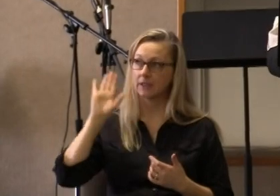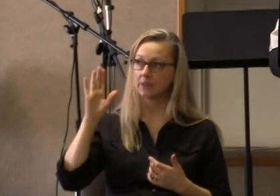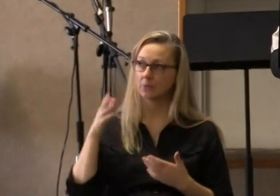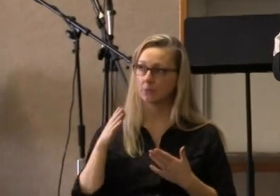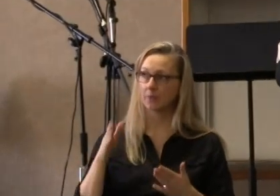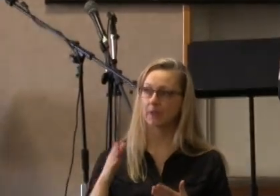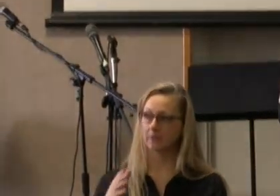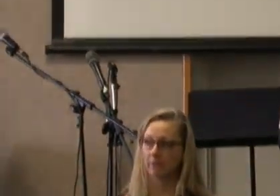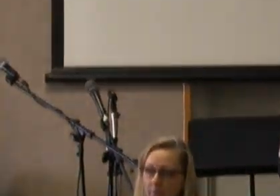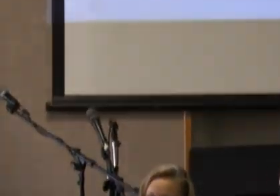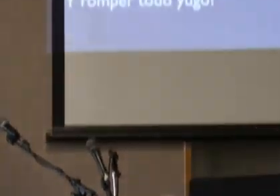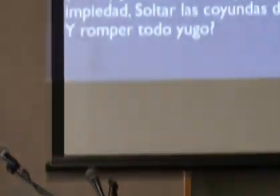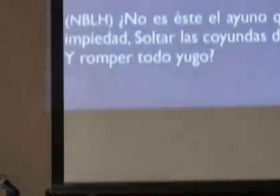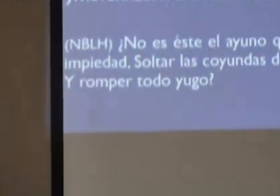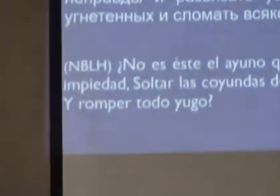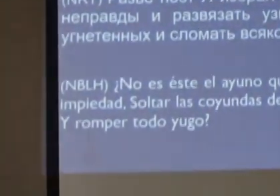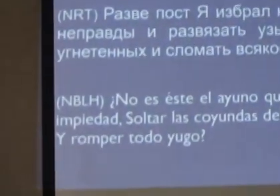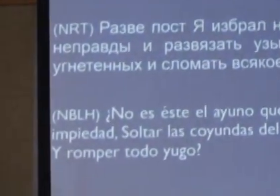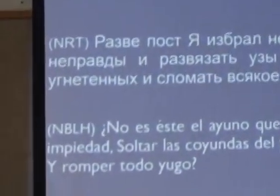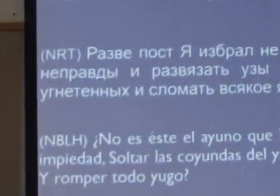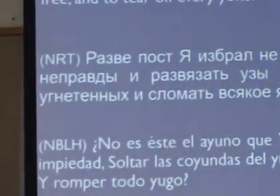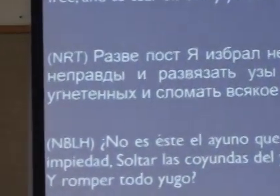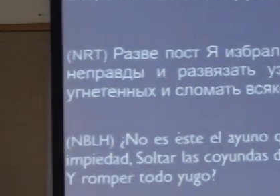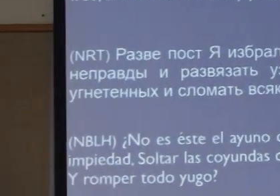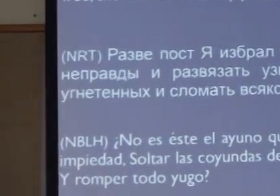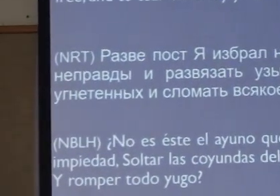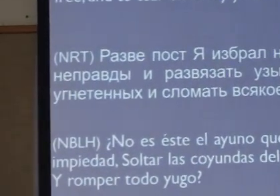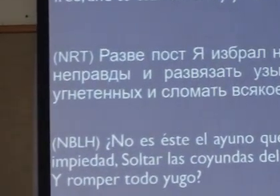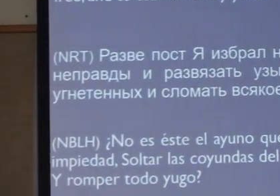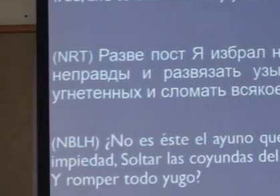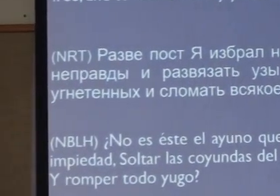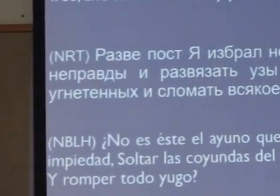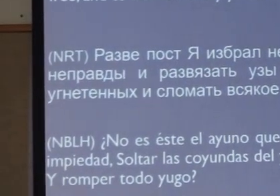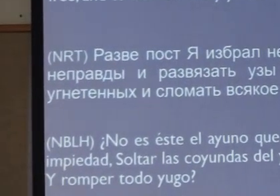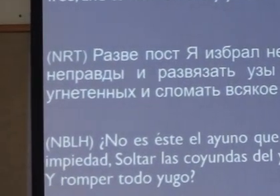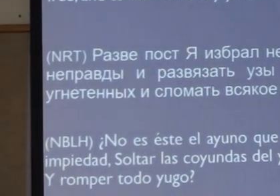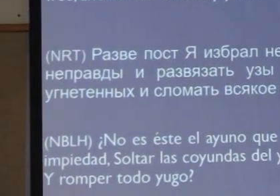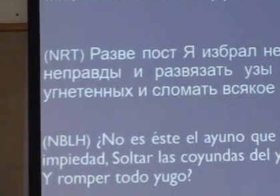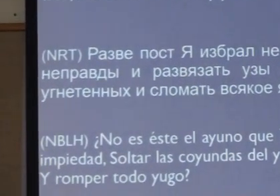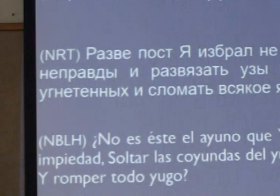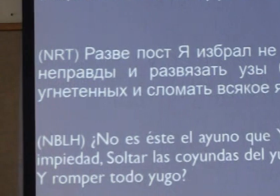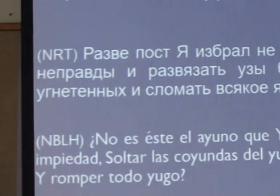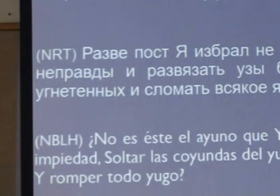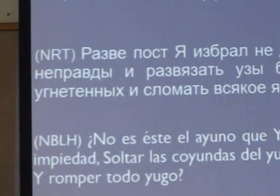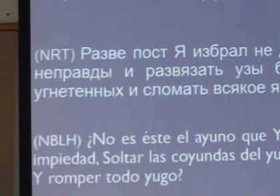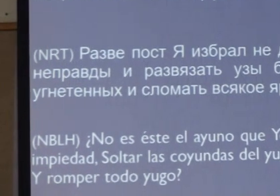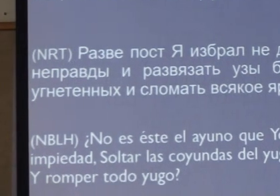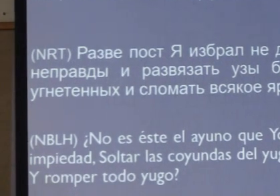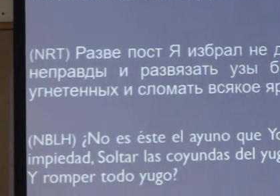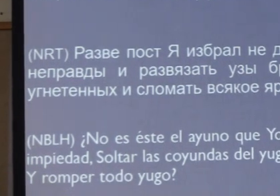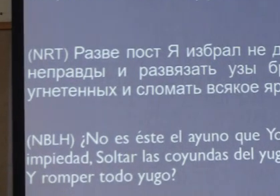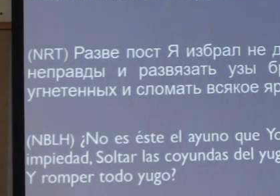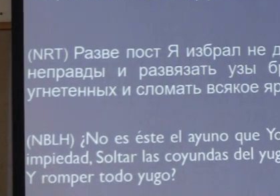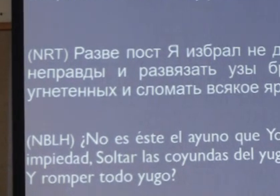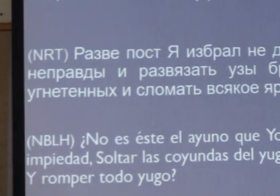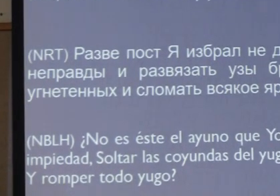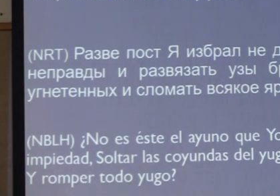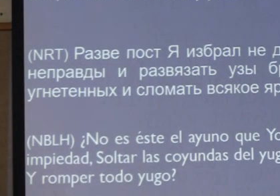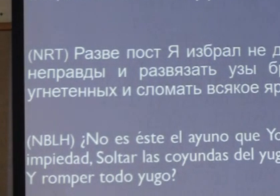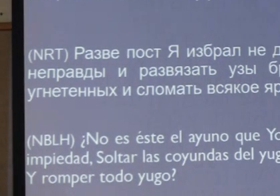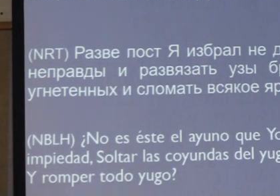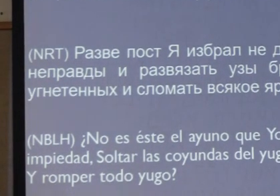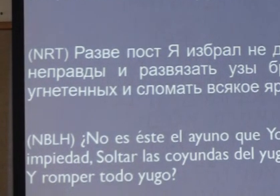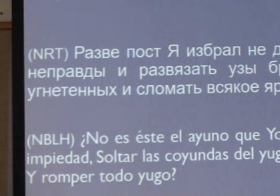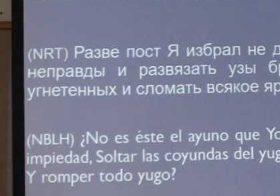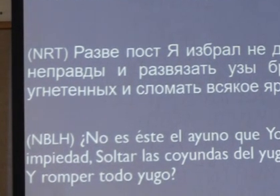verse 6. "Is not this the fast I chose, to release the bonds of wickedness, to untie the cords of the yoke,